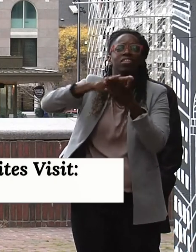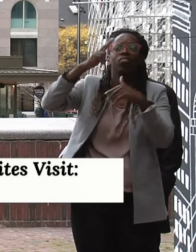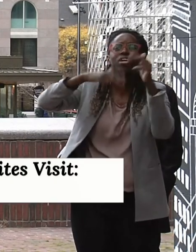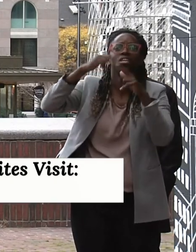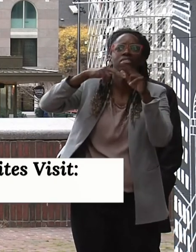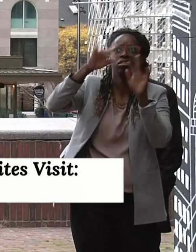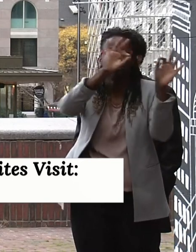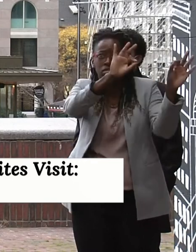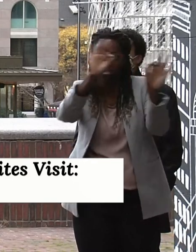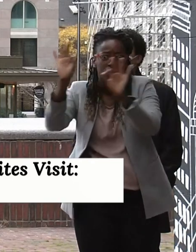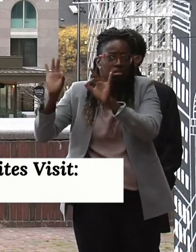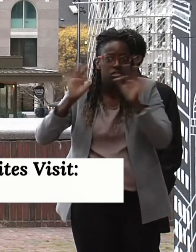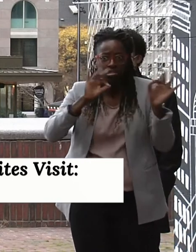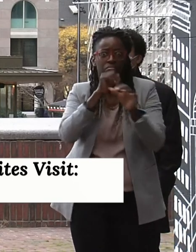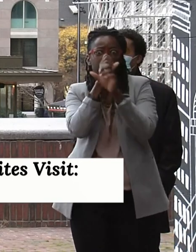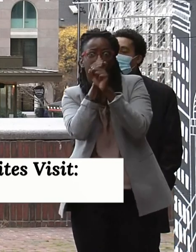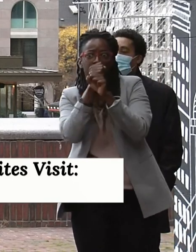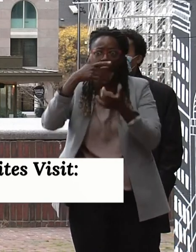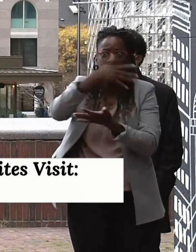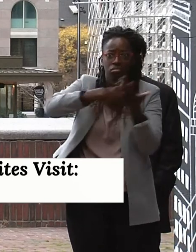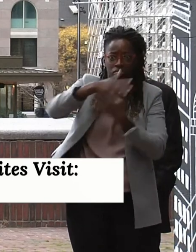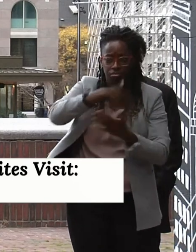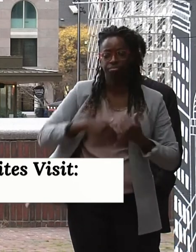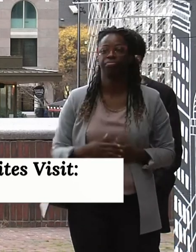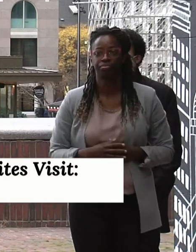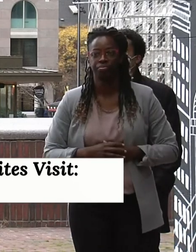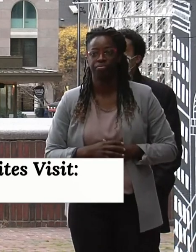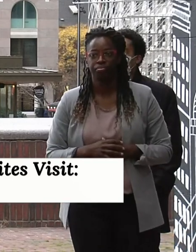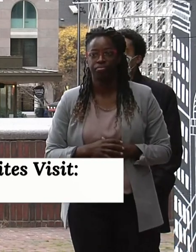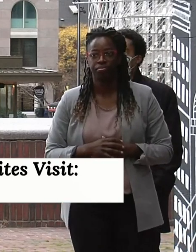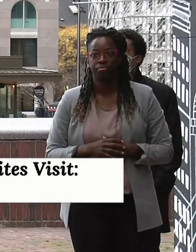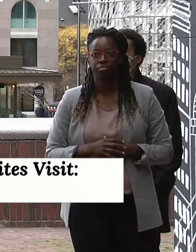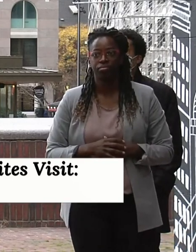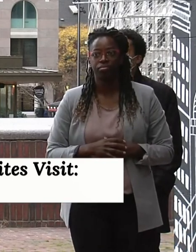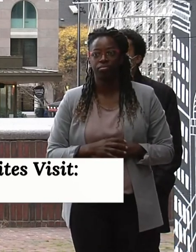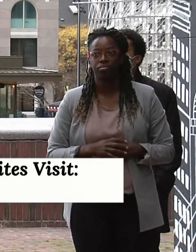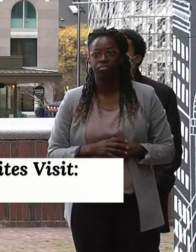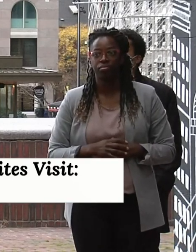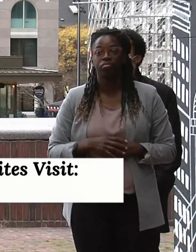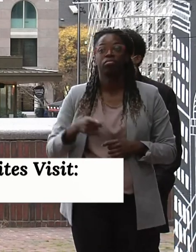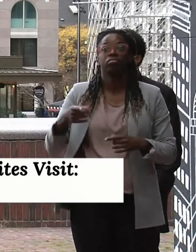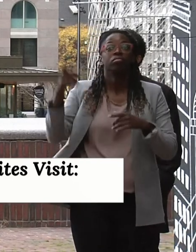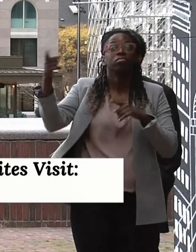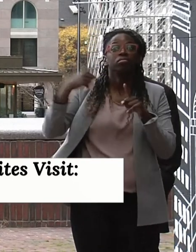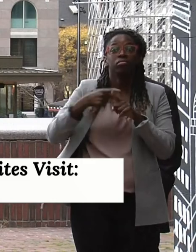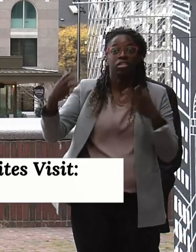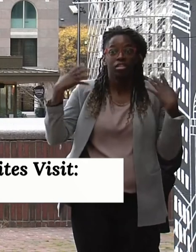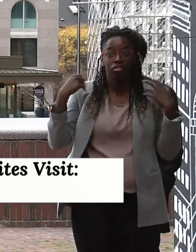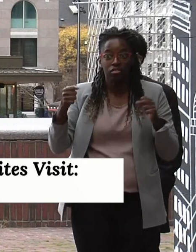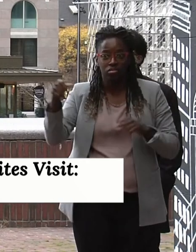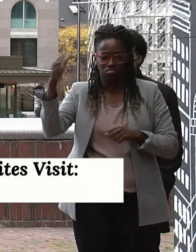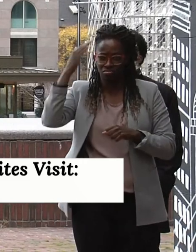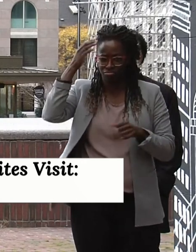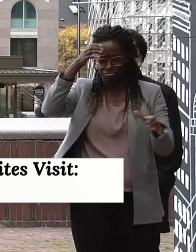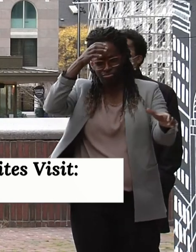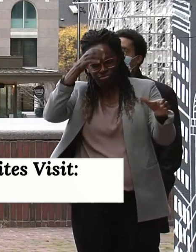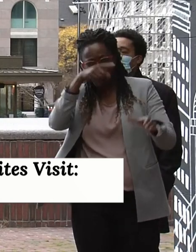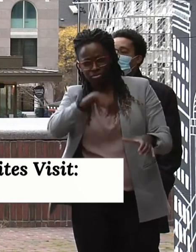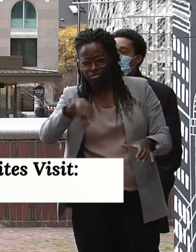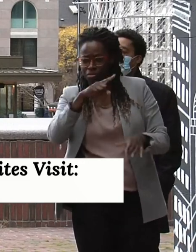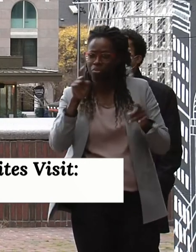Monday. Health experts have been clear that getting students with deep needs back into school must become a